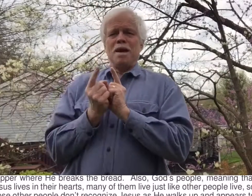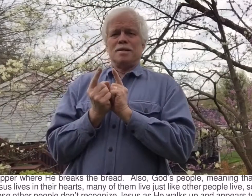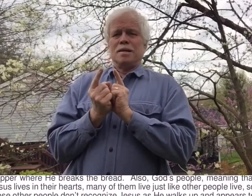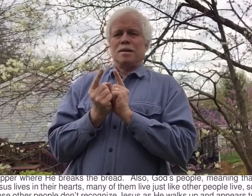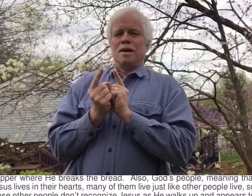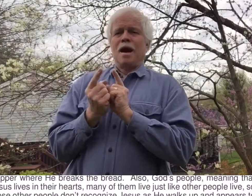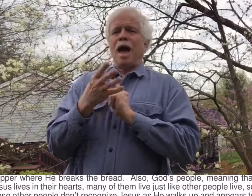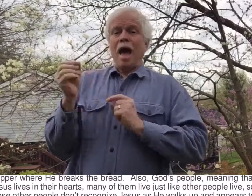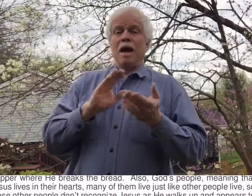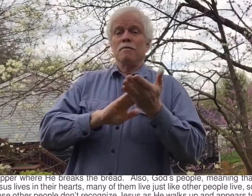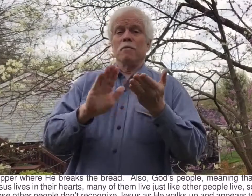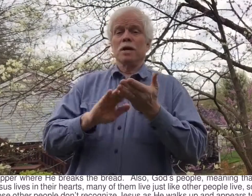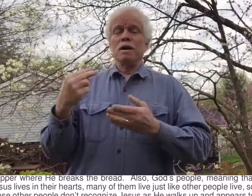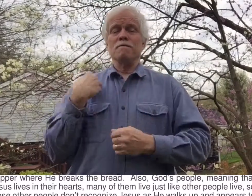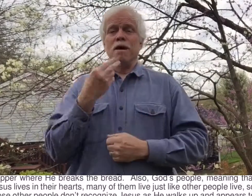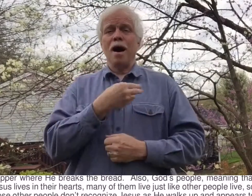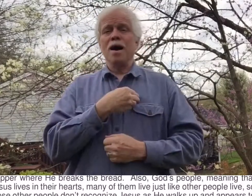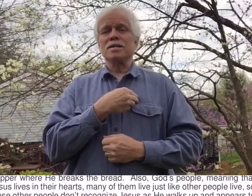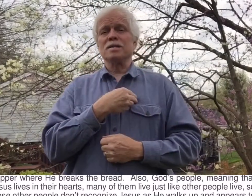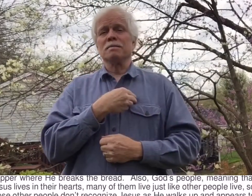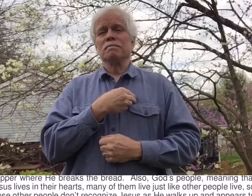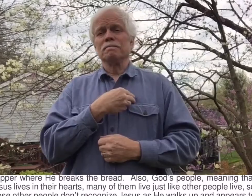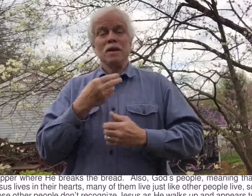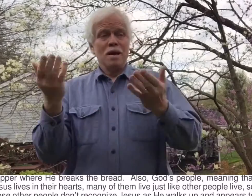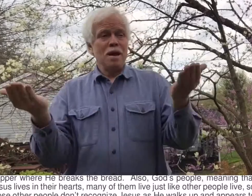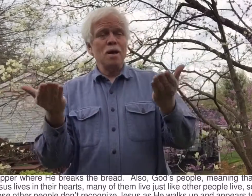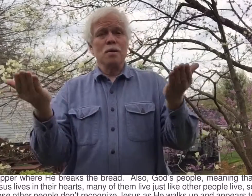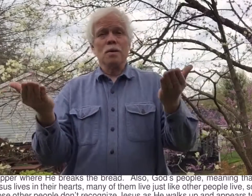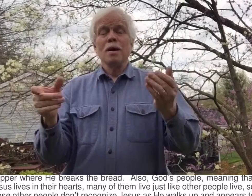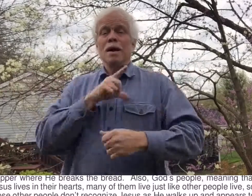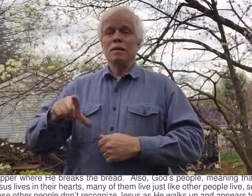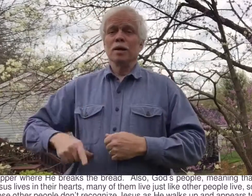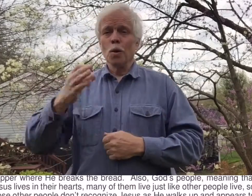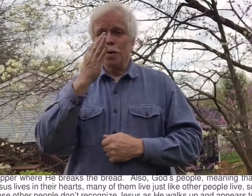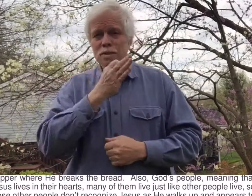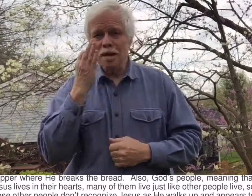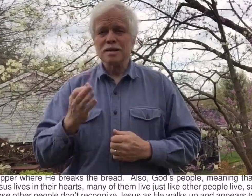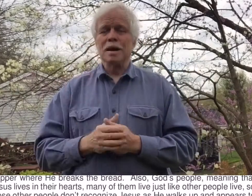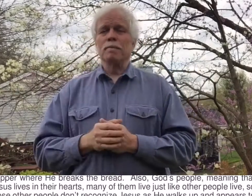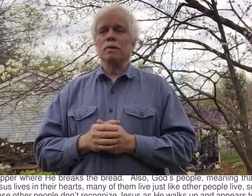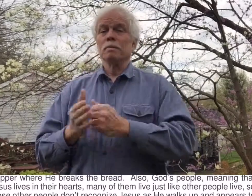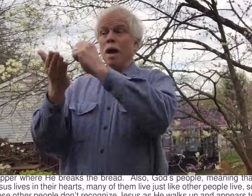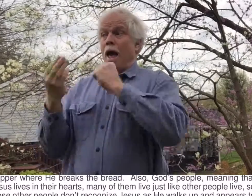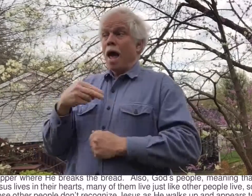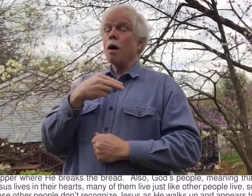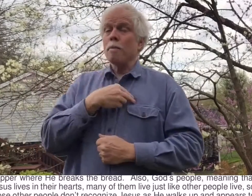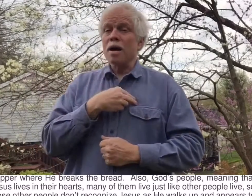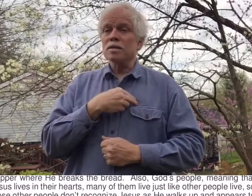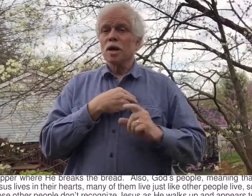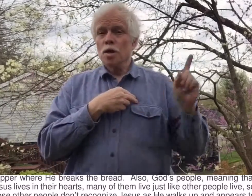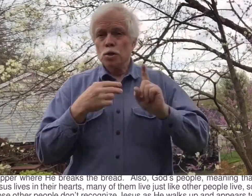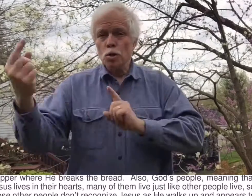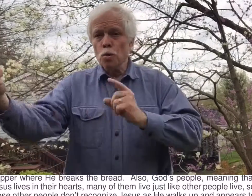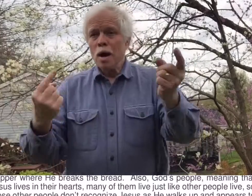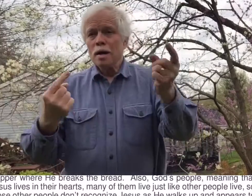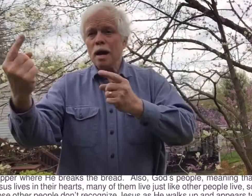meet and forgive us here in the Lord's Supper. Help us to